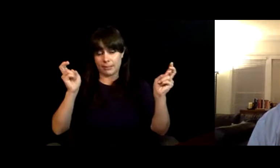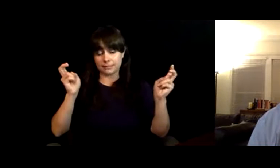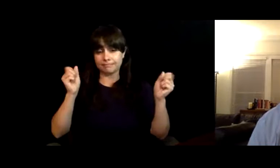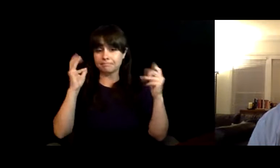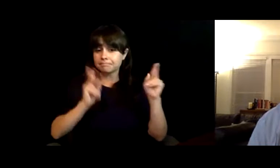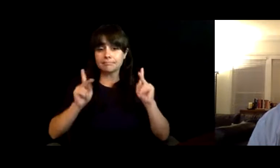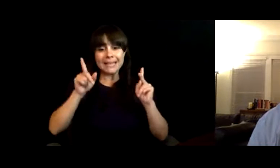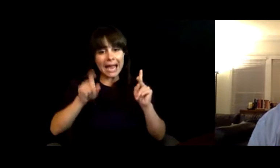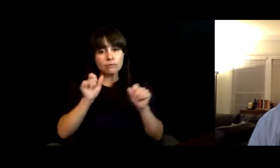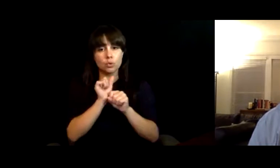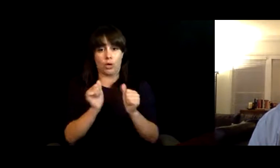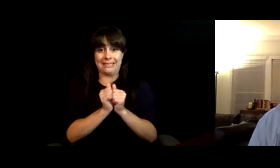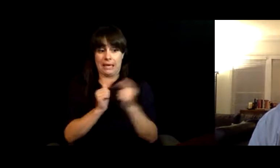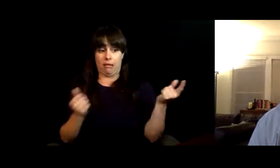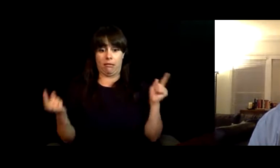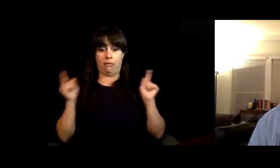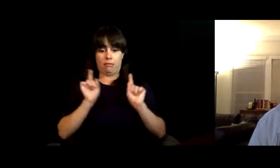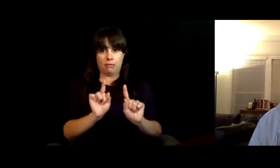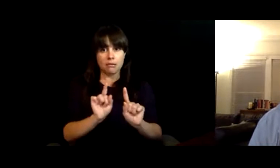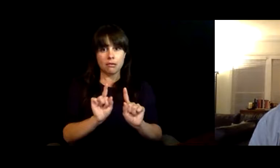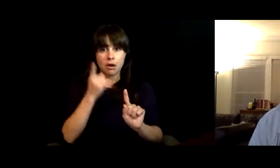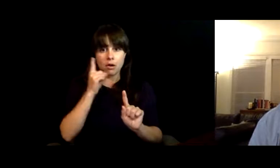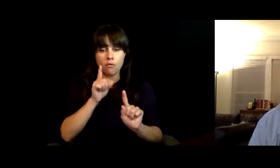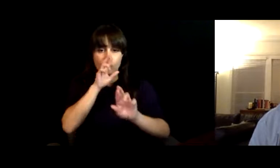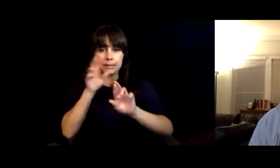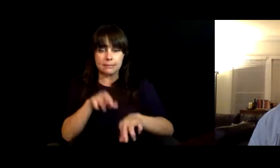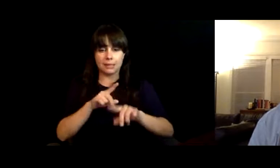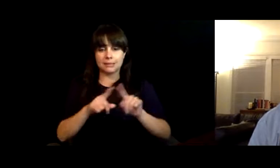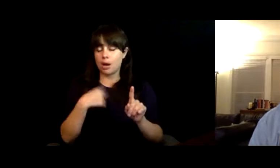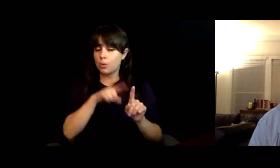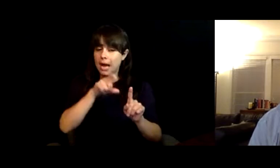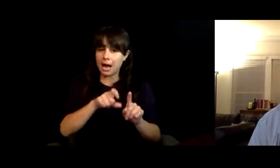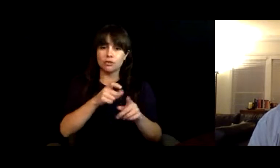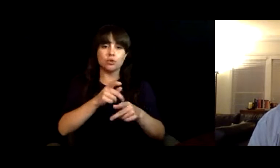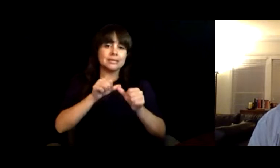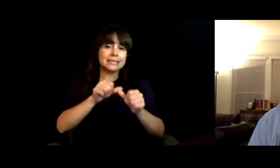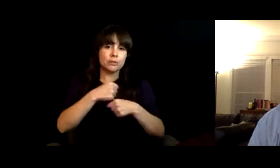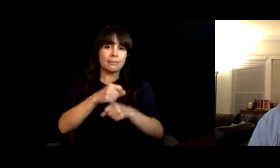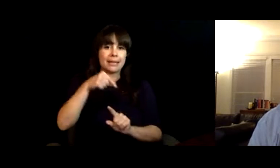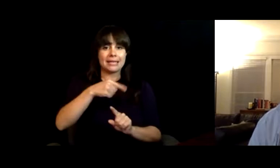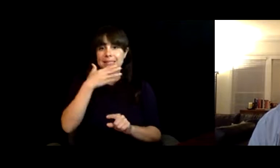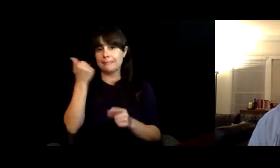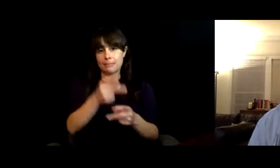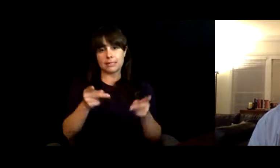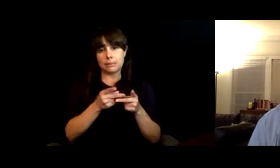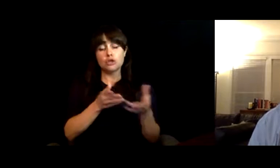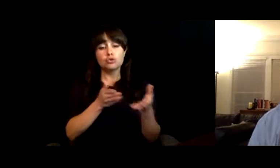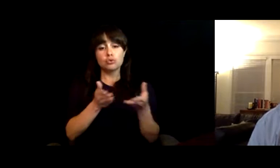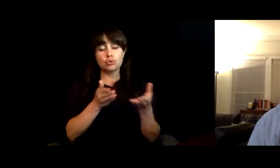and we want to continue to make this the best place to serve us all in the law enforcement